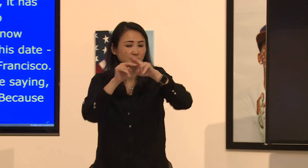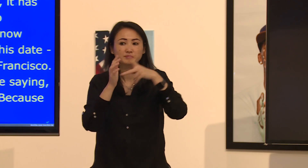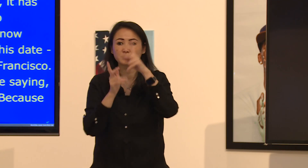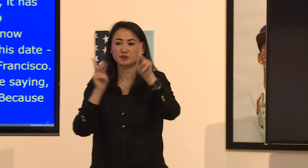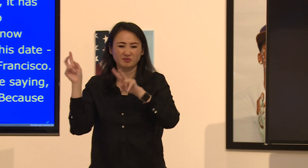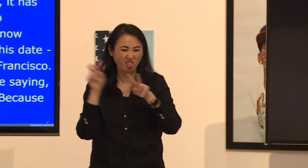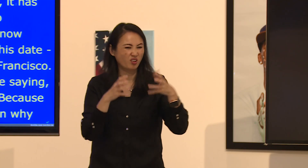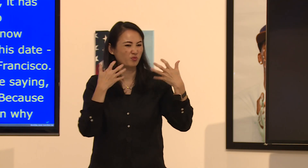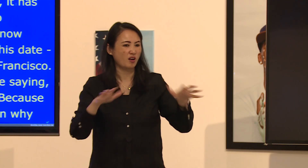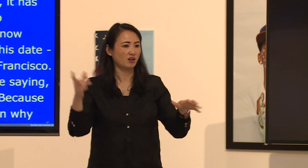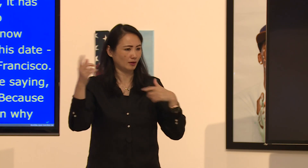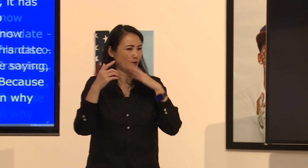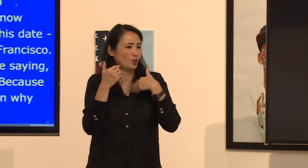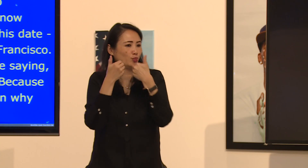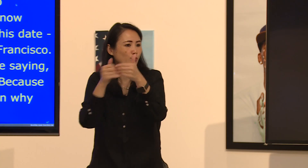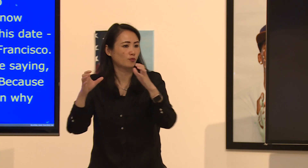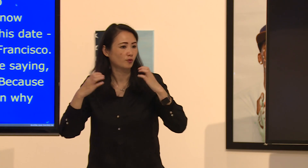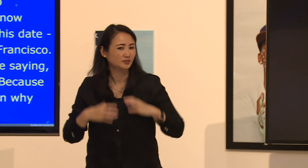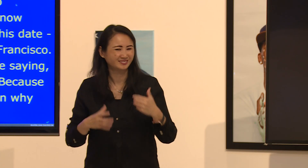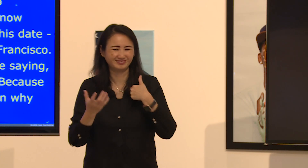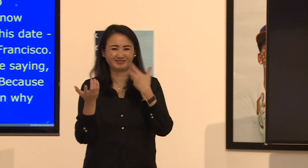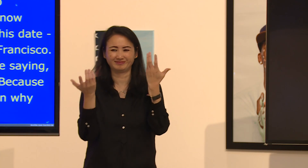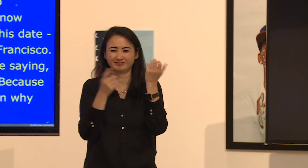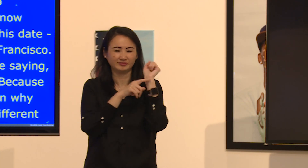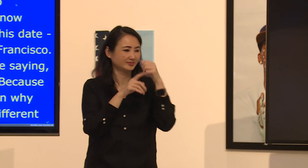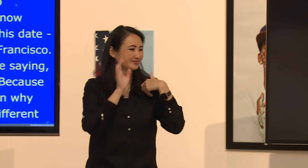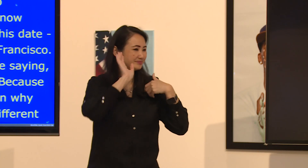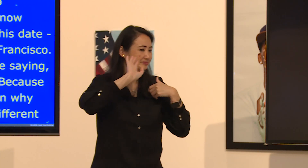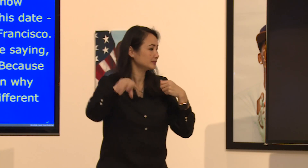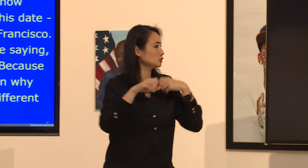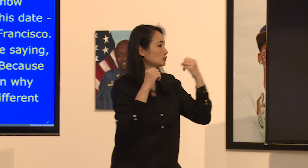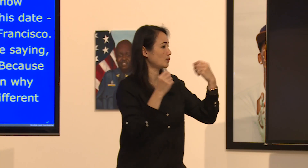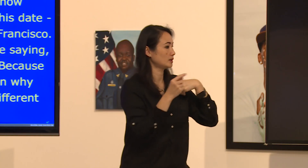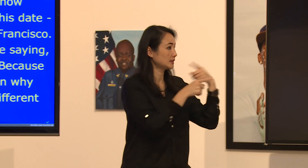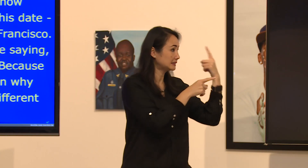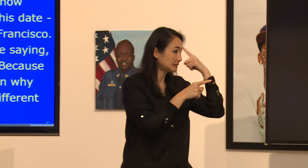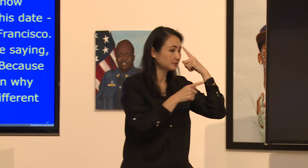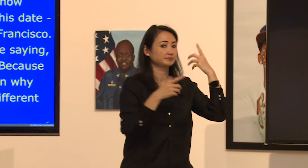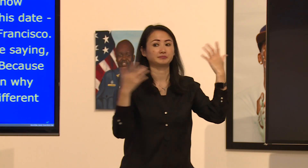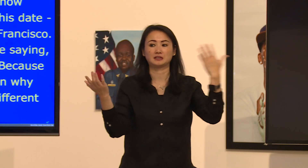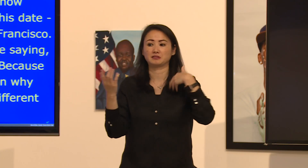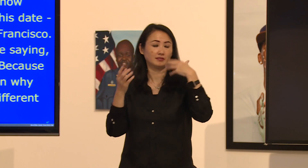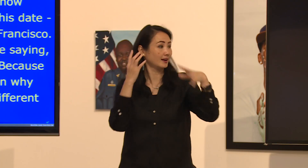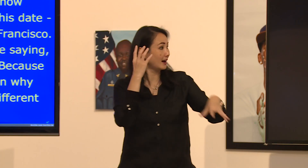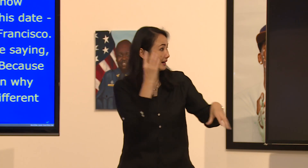wages to our employees without having the negative impact of having to raise the prices.